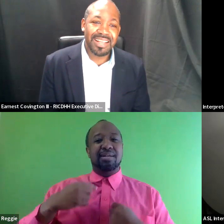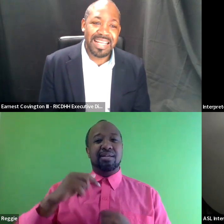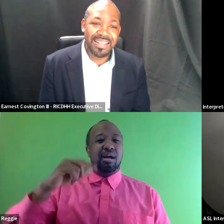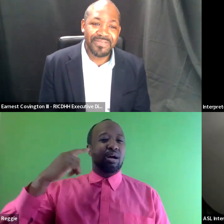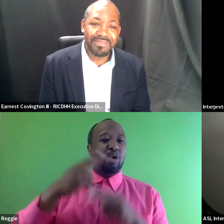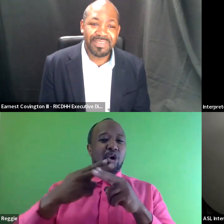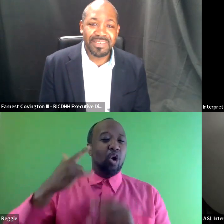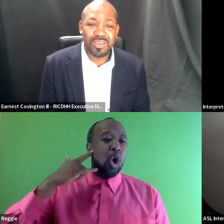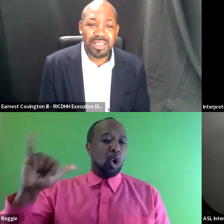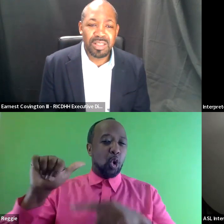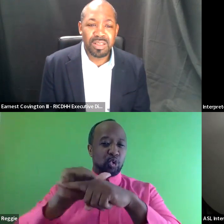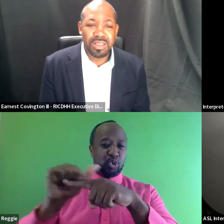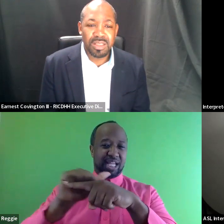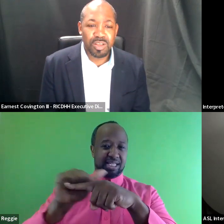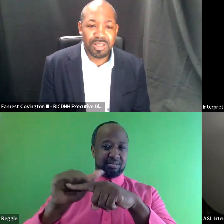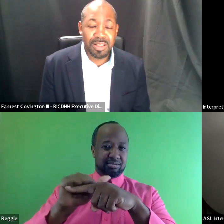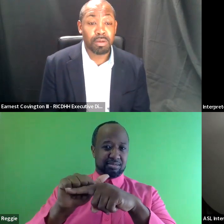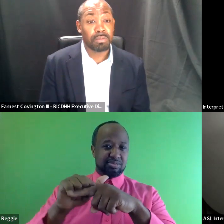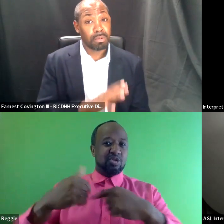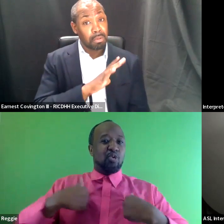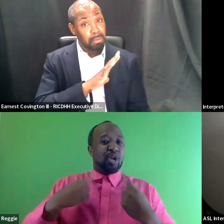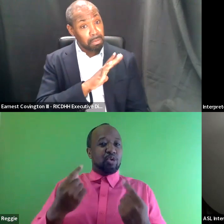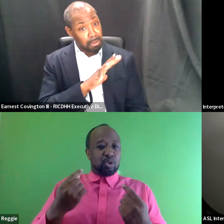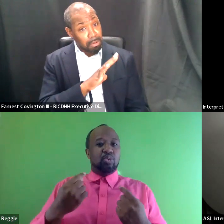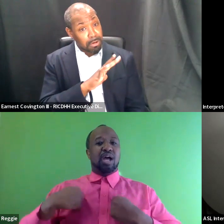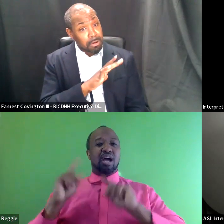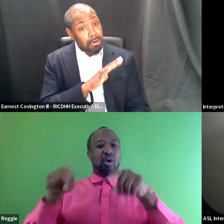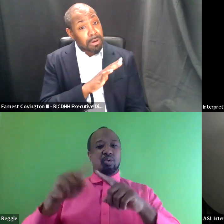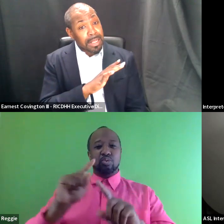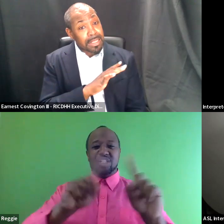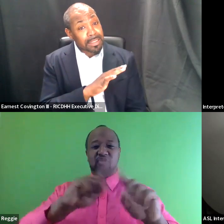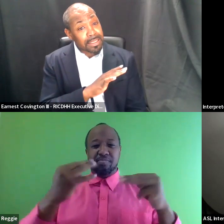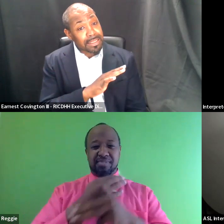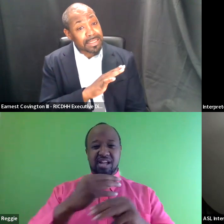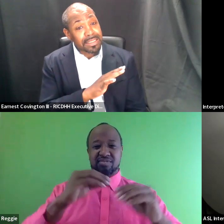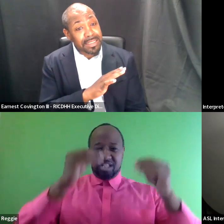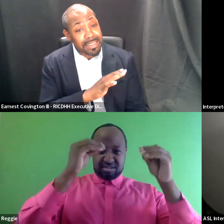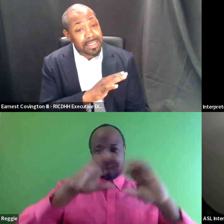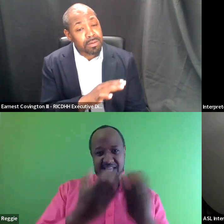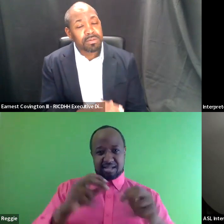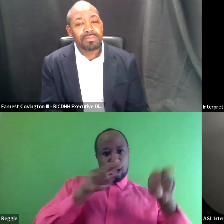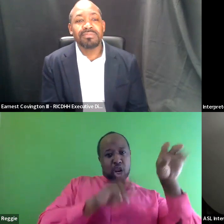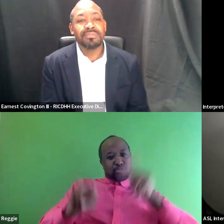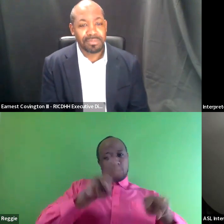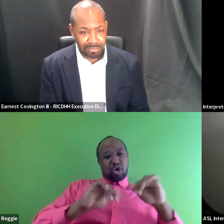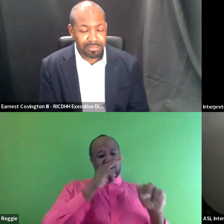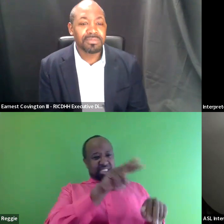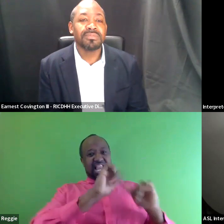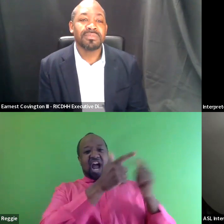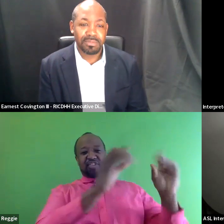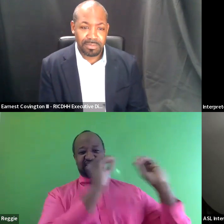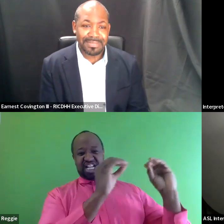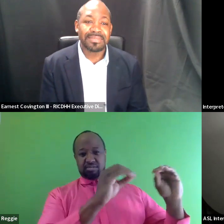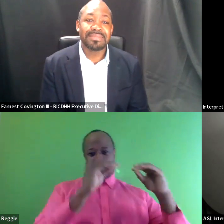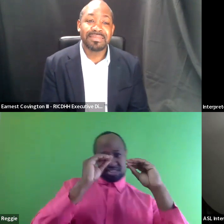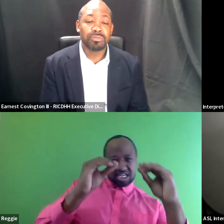and was qualified to do that. But that principal gave me like the gold training, if you will. I went to different